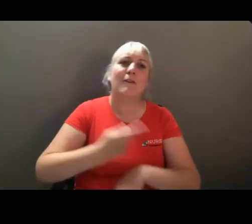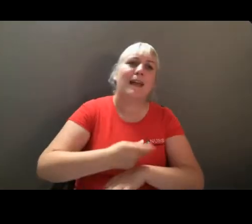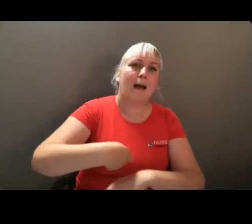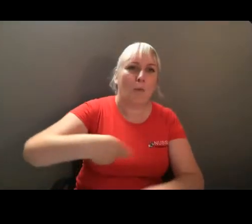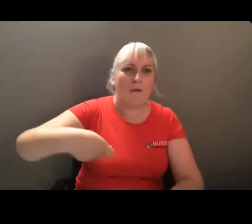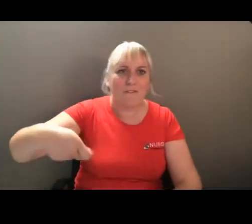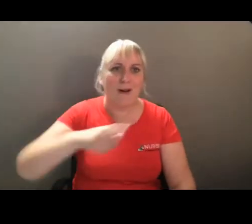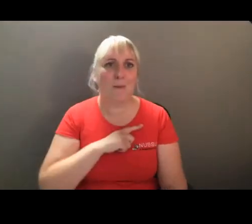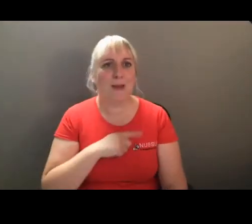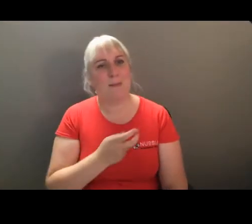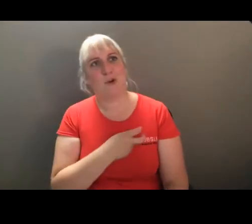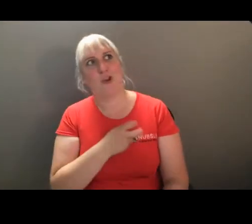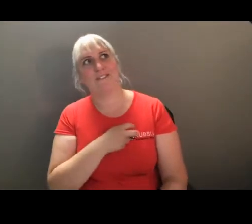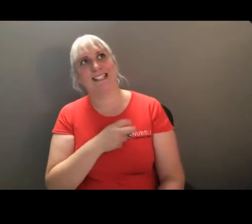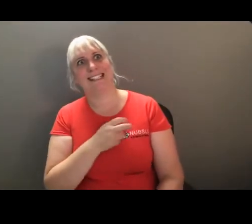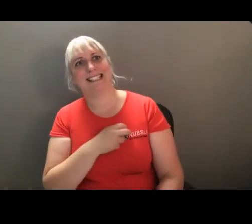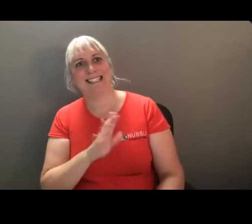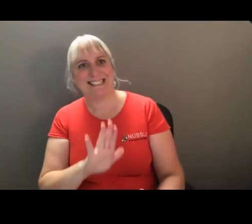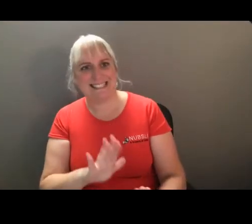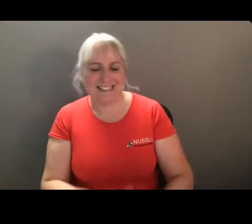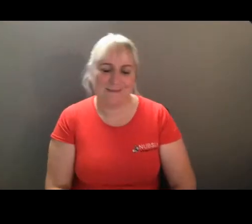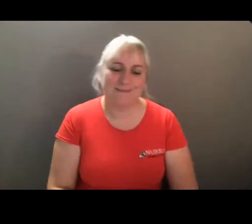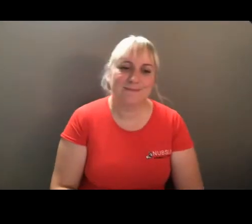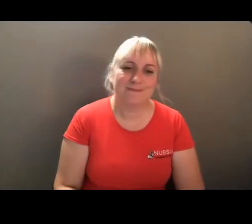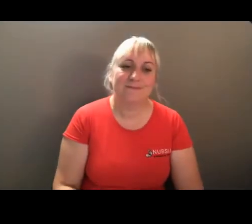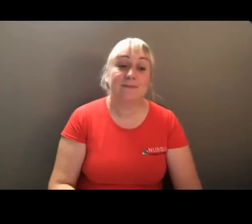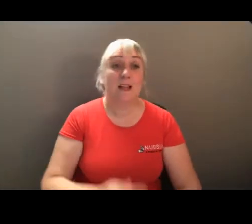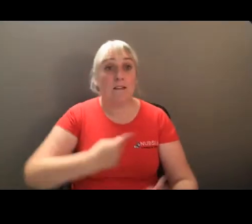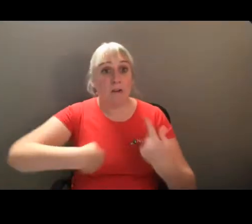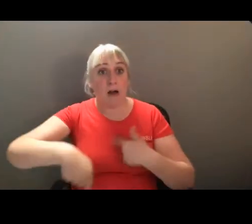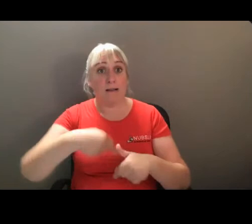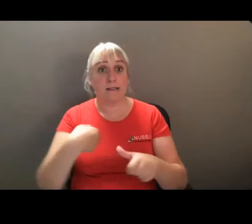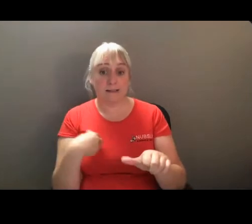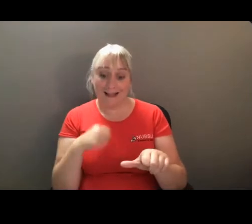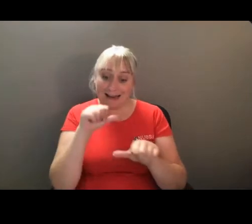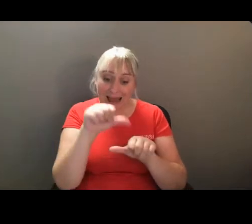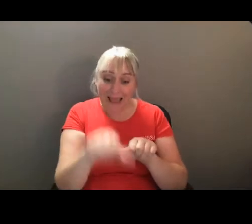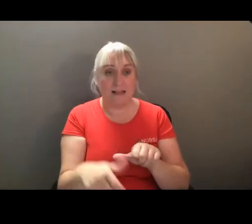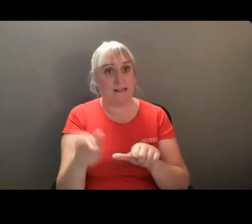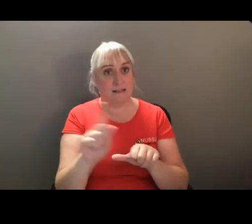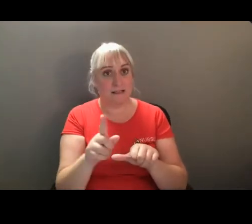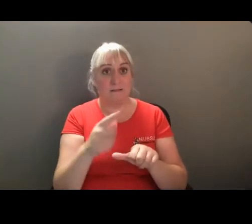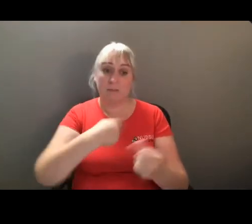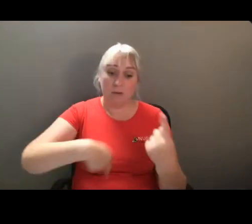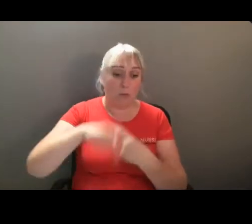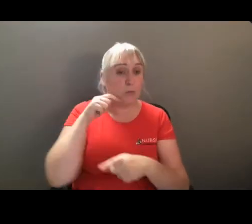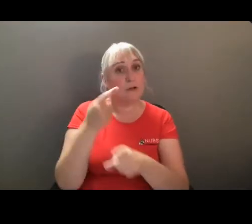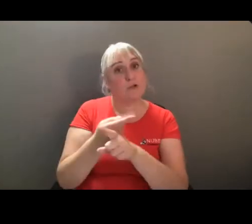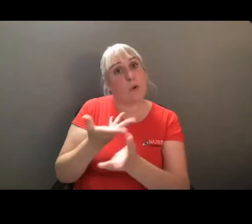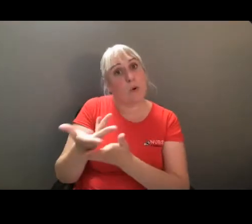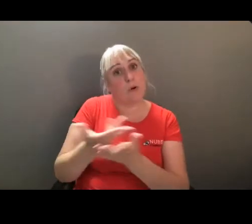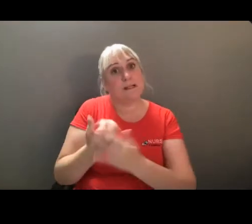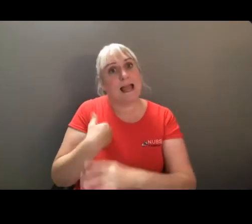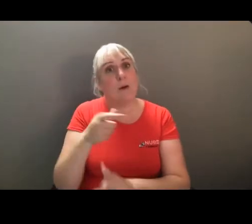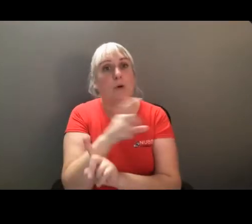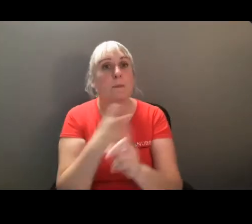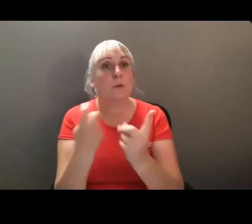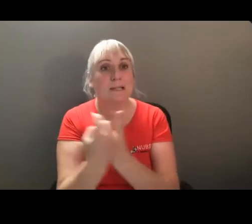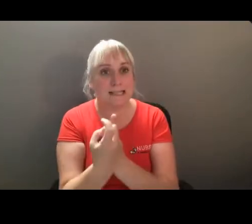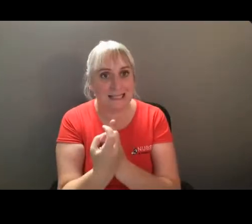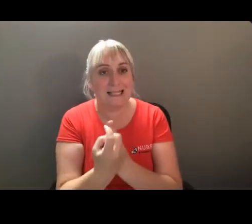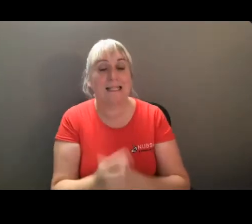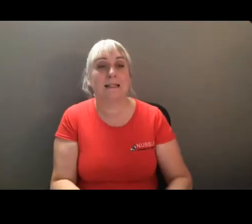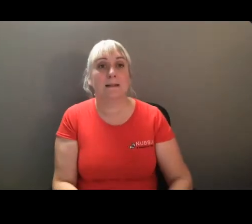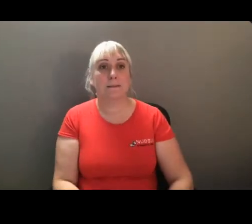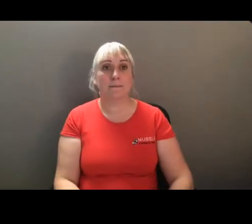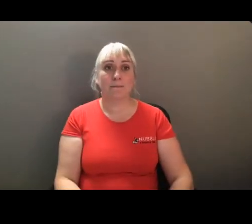nervous. So the next step for us is we'll go back to our community and we will speak to people who